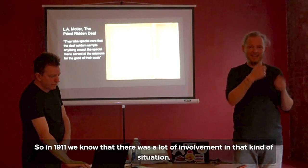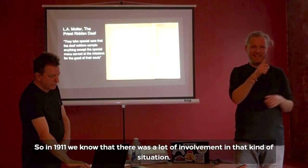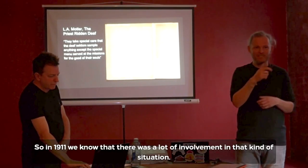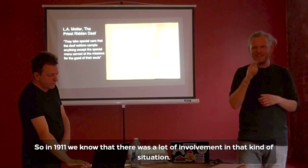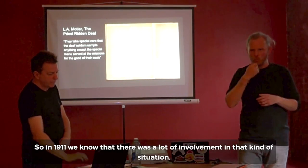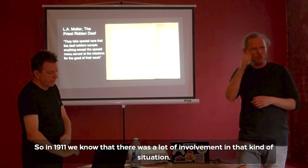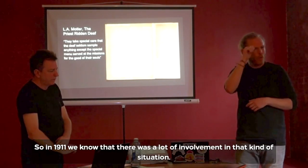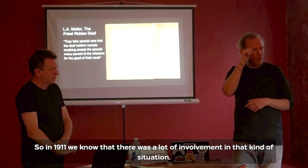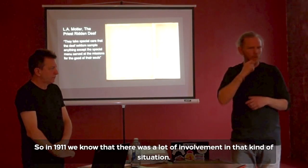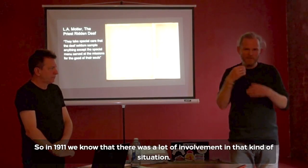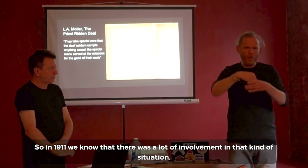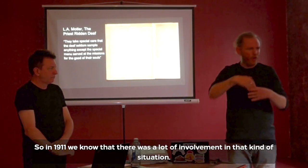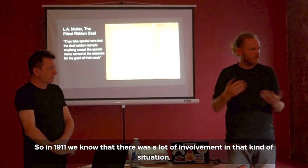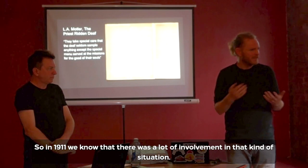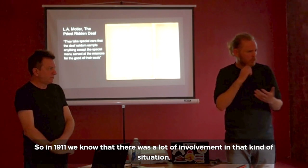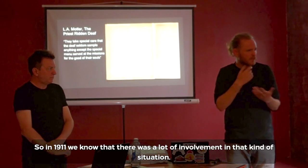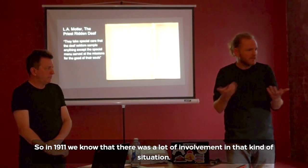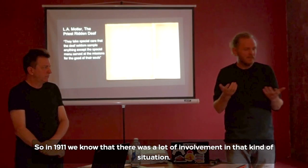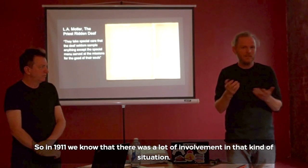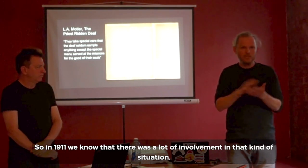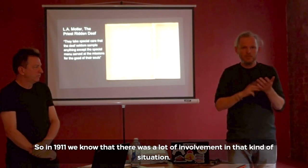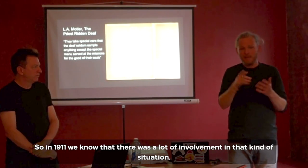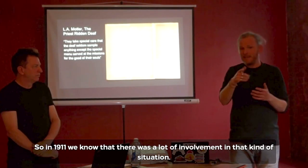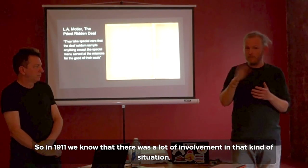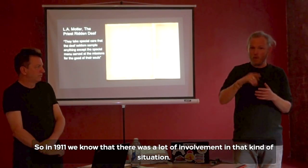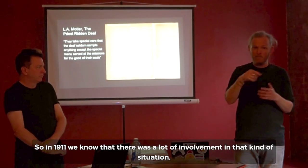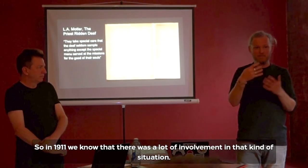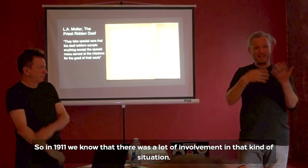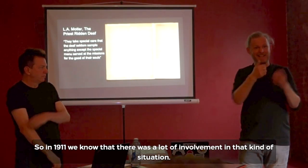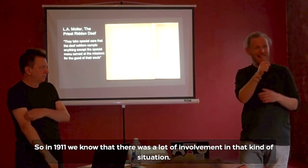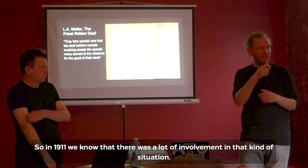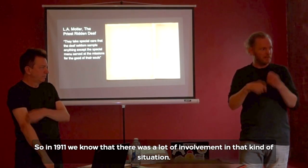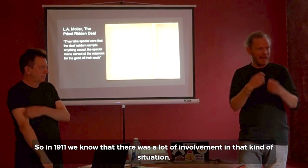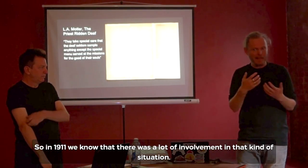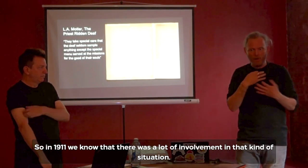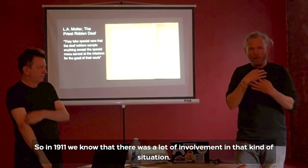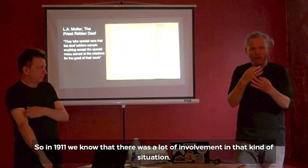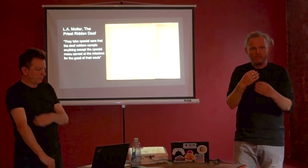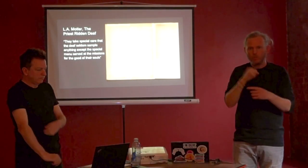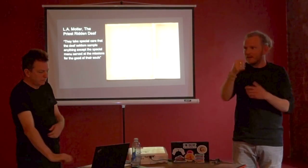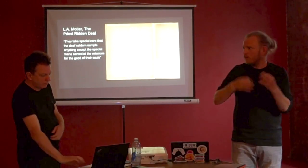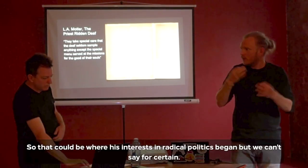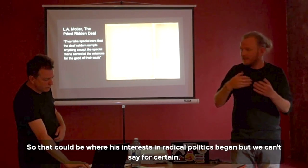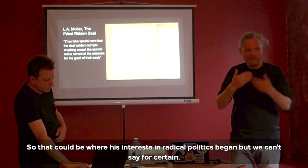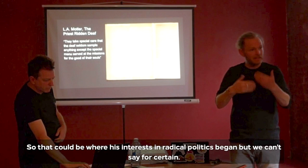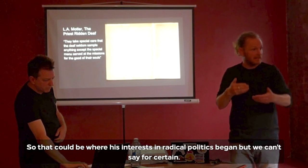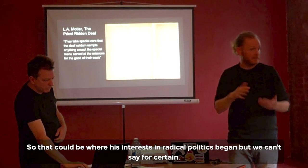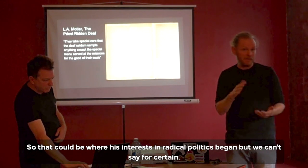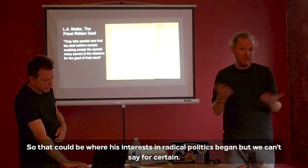So in 1911 we know that there was a lot of involvement in that kind of political action. So that could be where